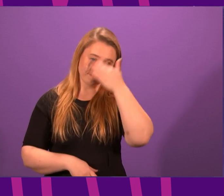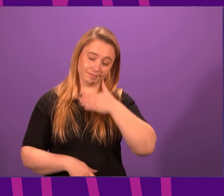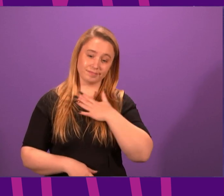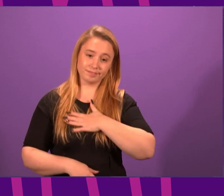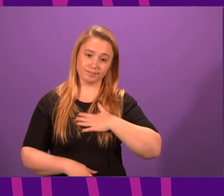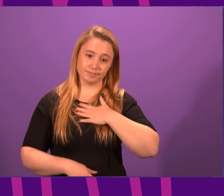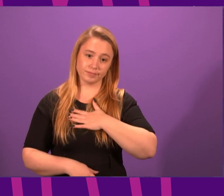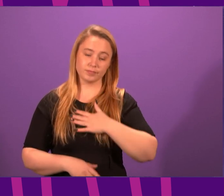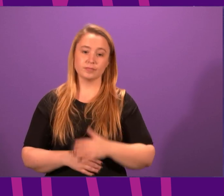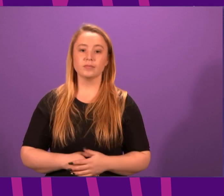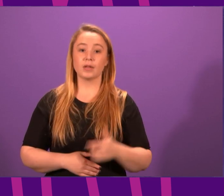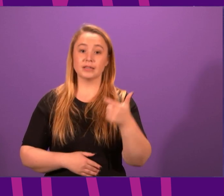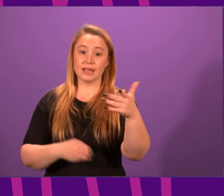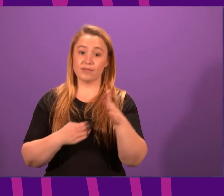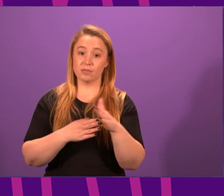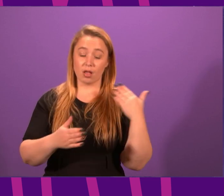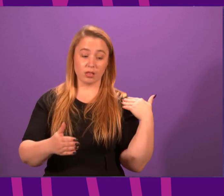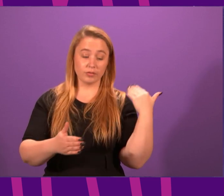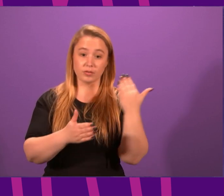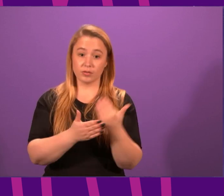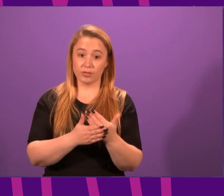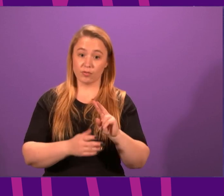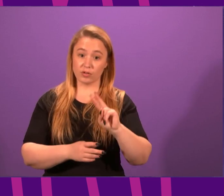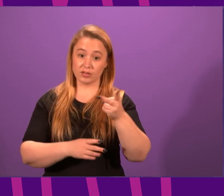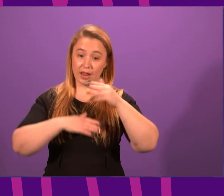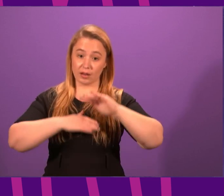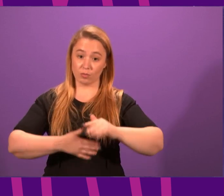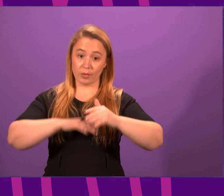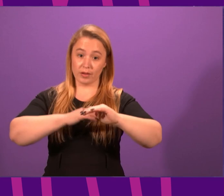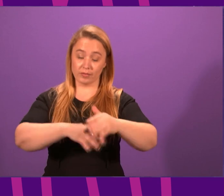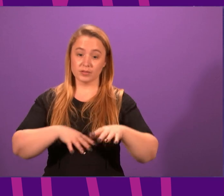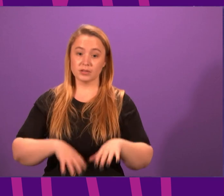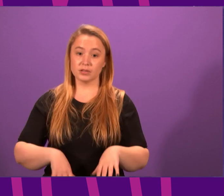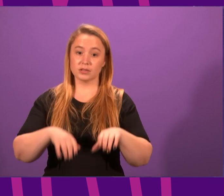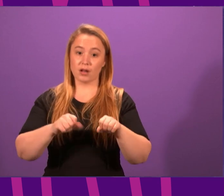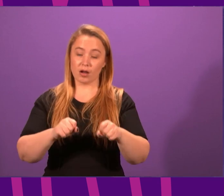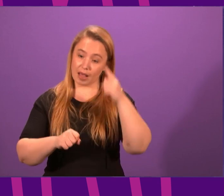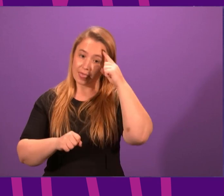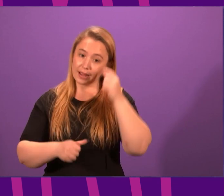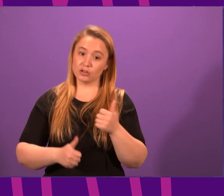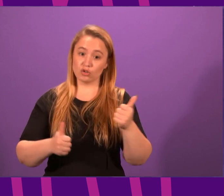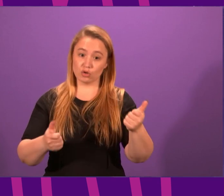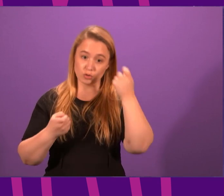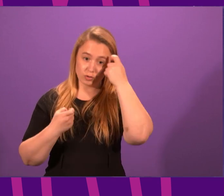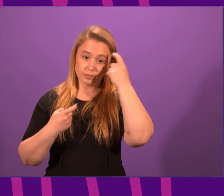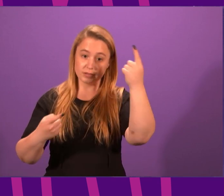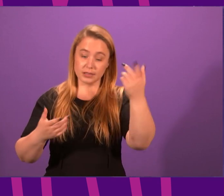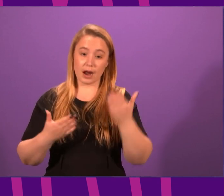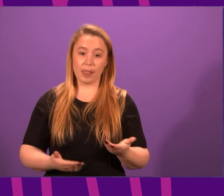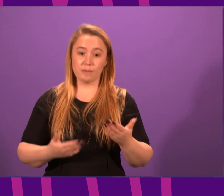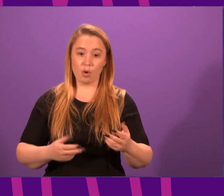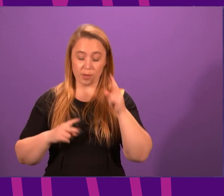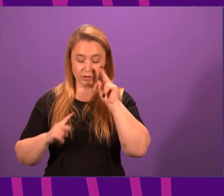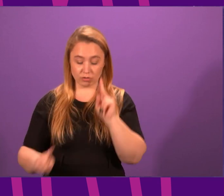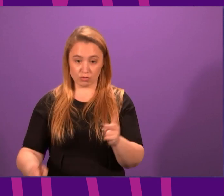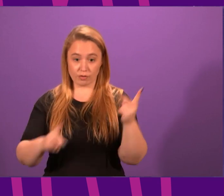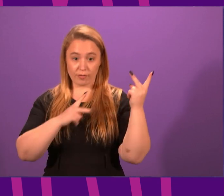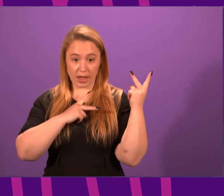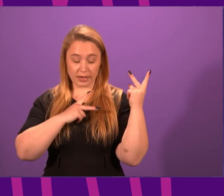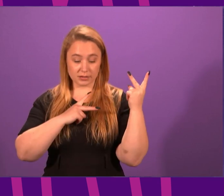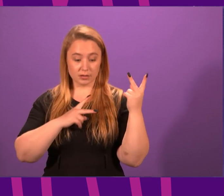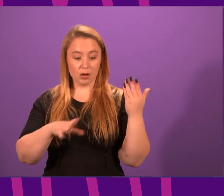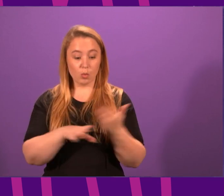COVID-19 and into the second wave, and I think it's right at this point to reflect, to recognise